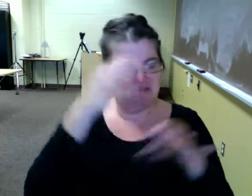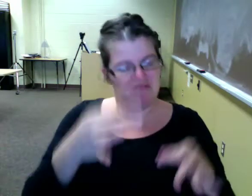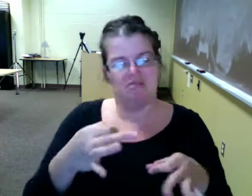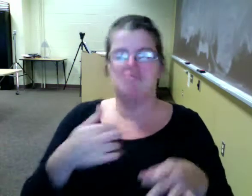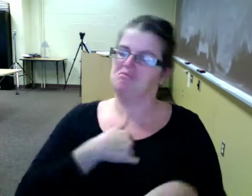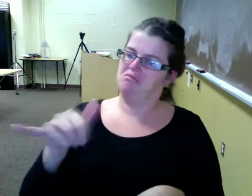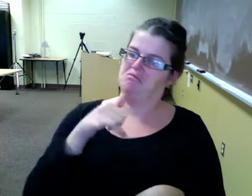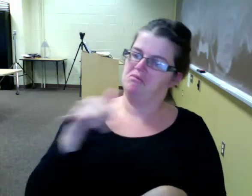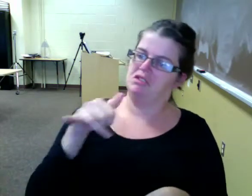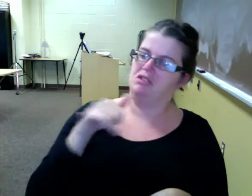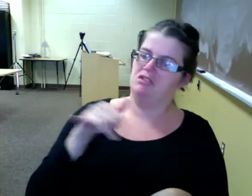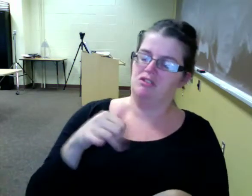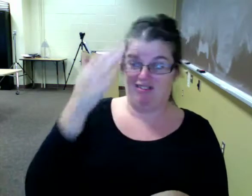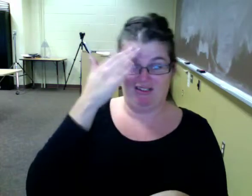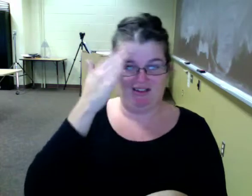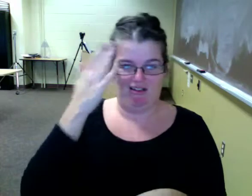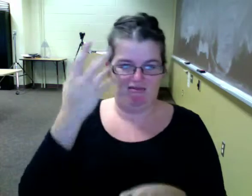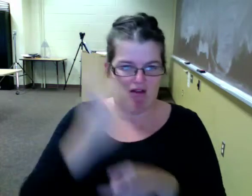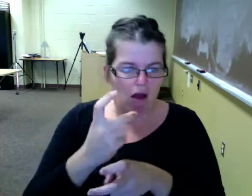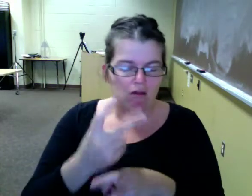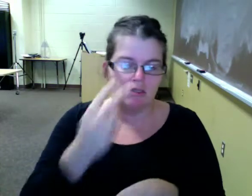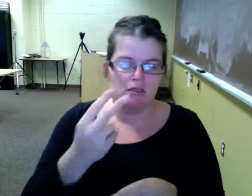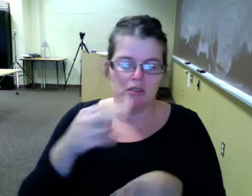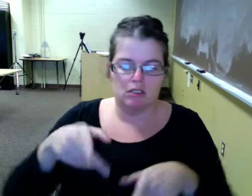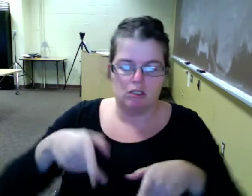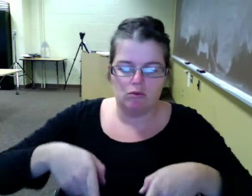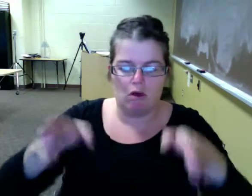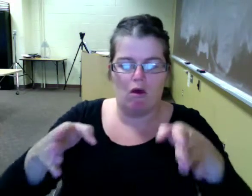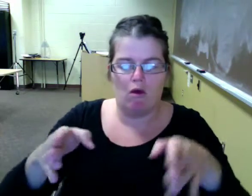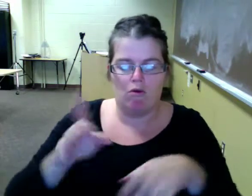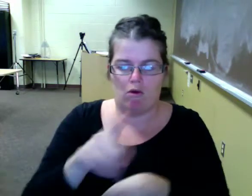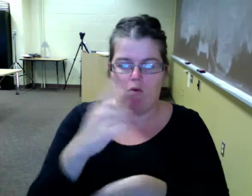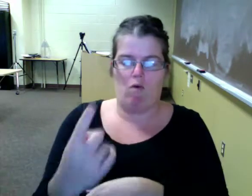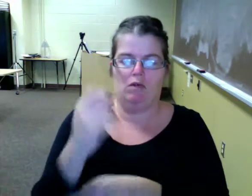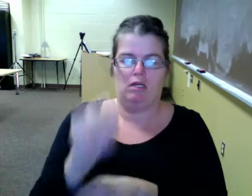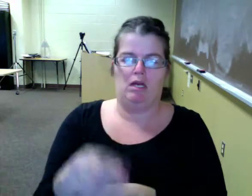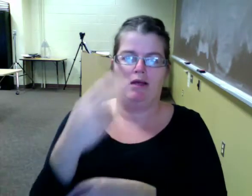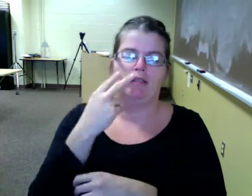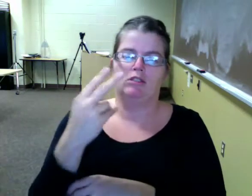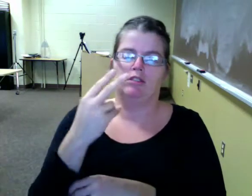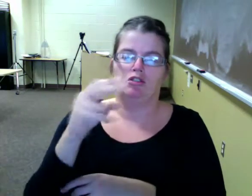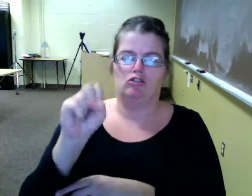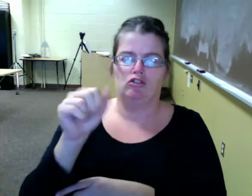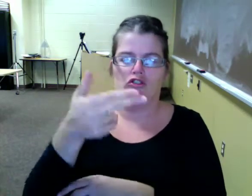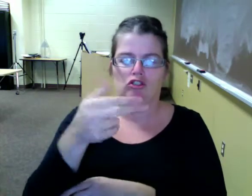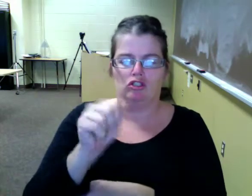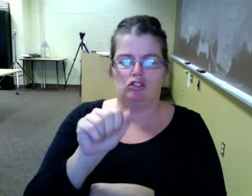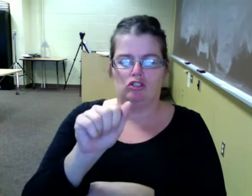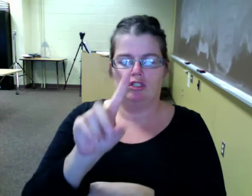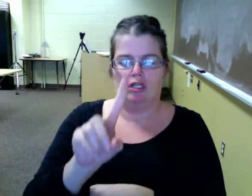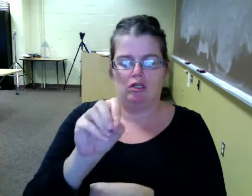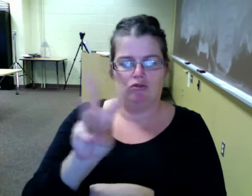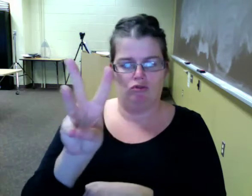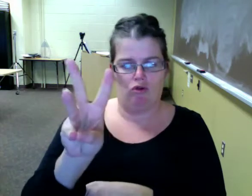he couldn't see the road. The only thing Danny could see was a little shadow on the side of the road, and he would ride his